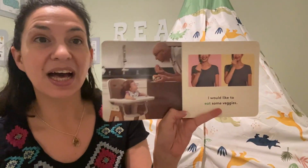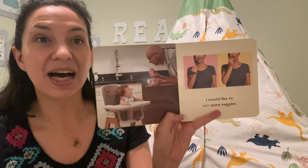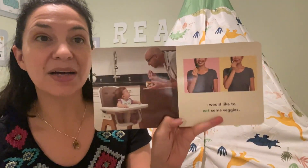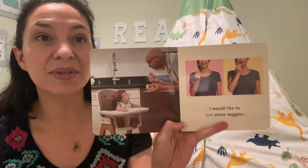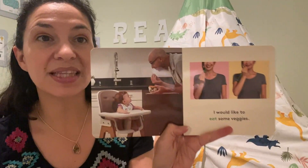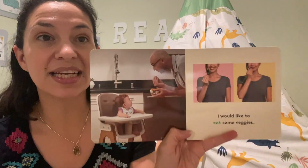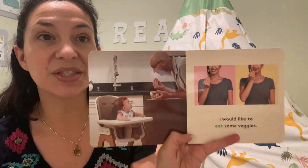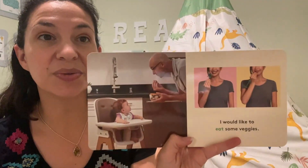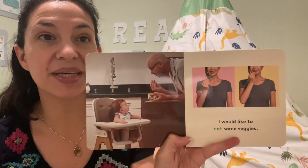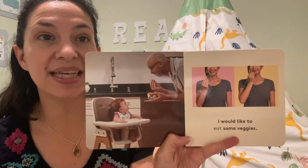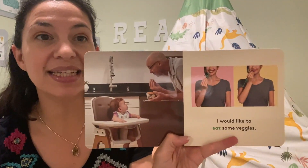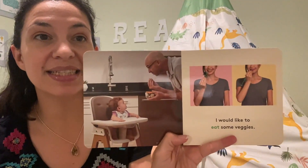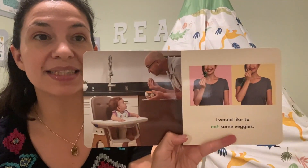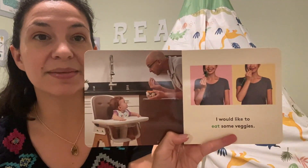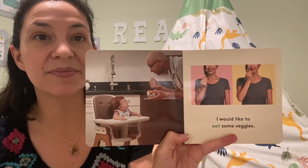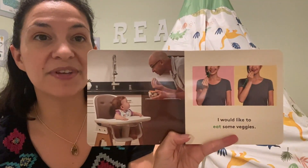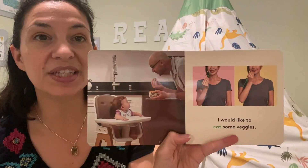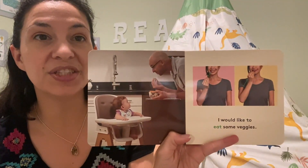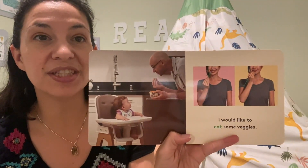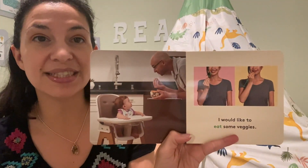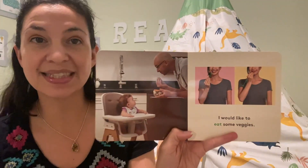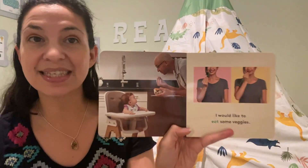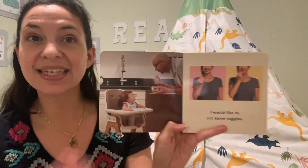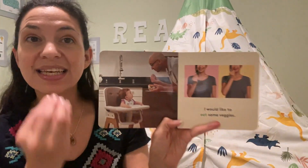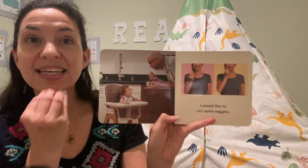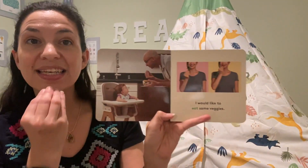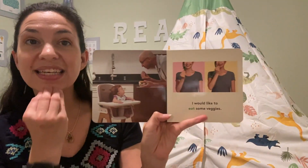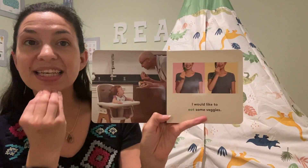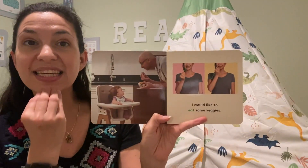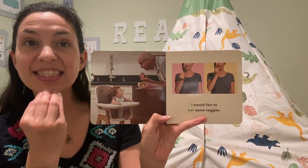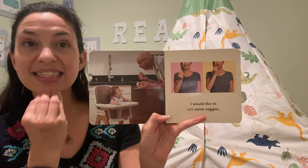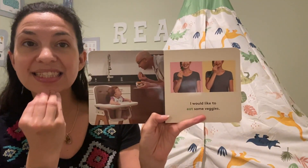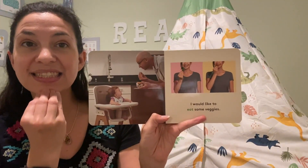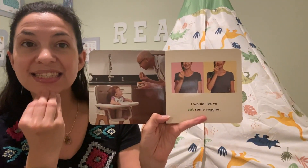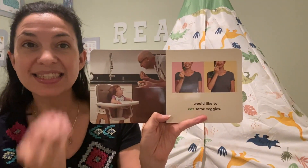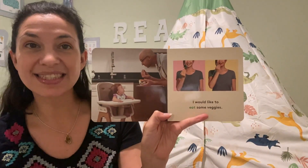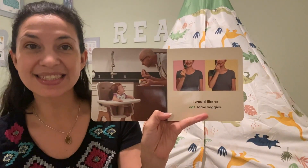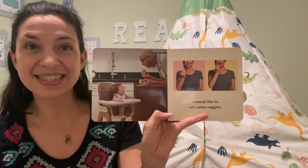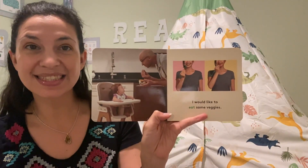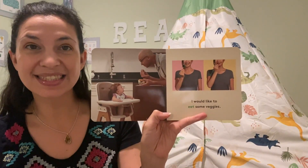I would like to eat some veggies. Eat.